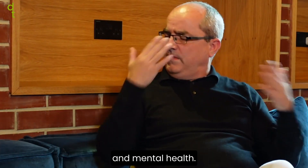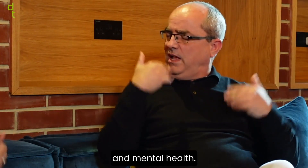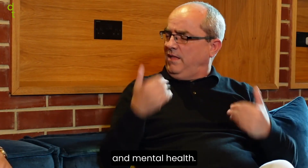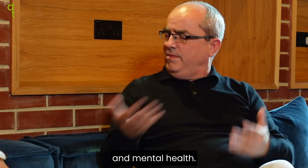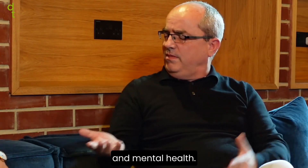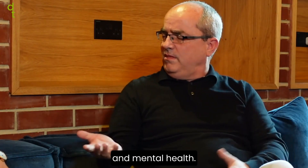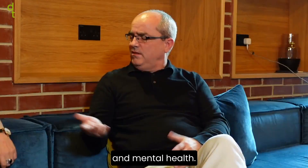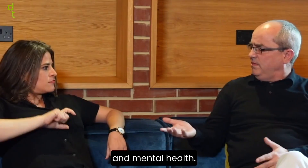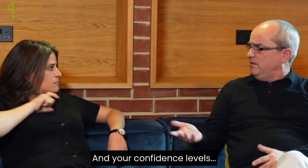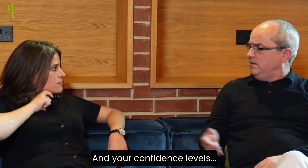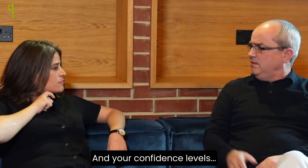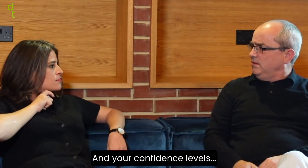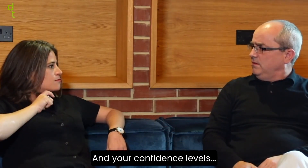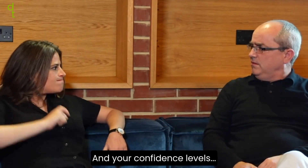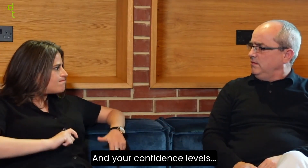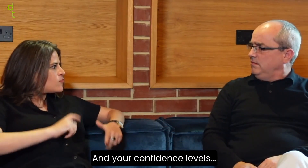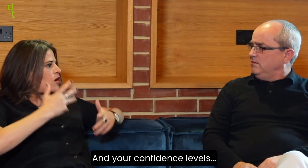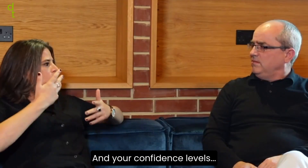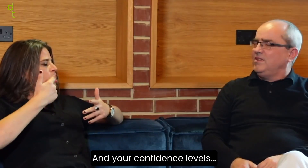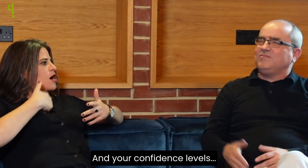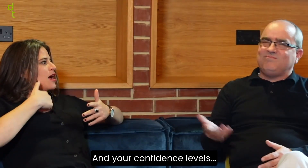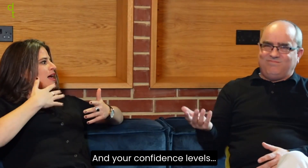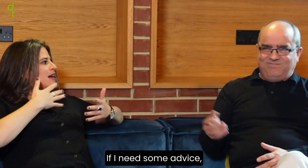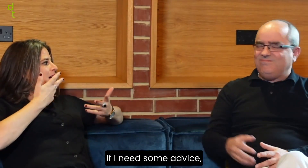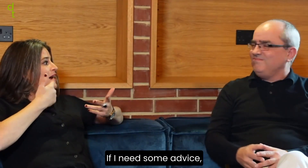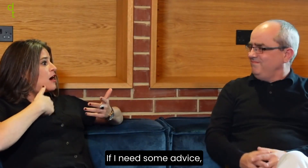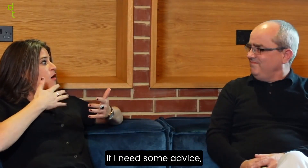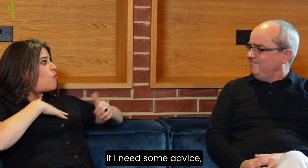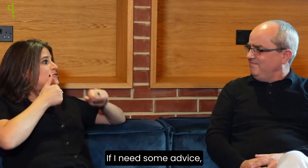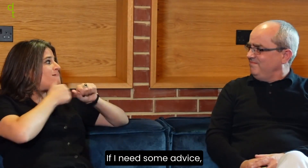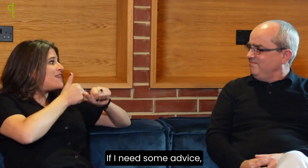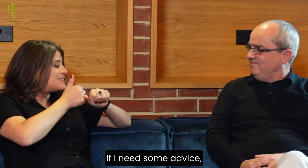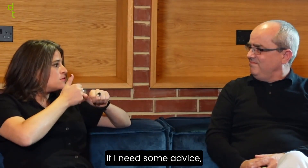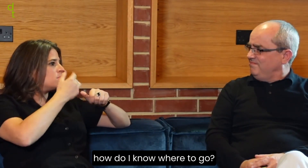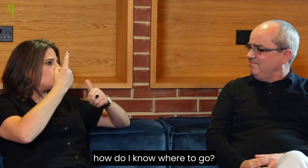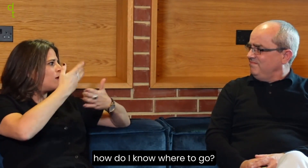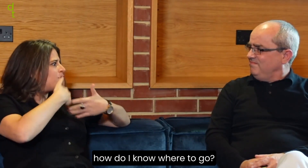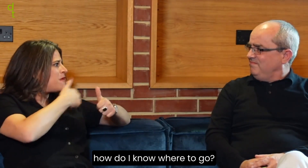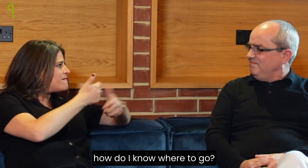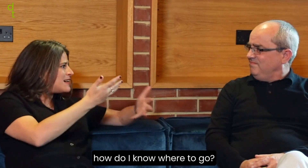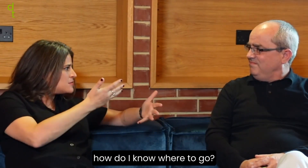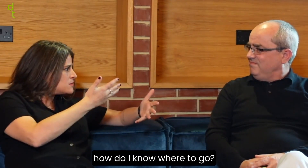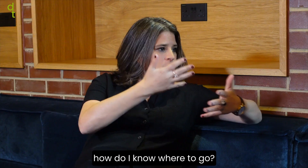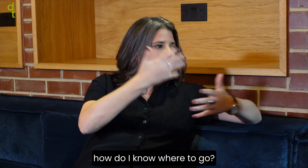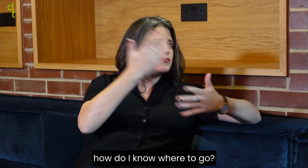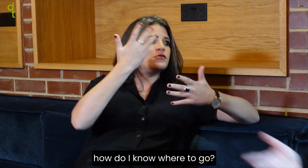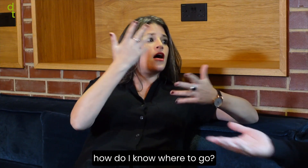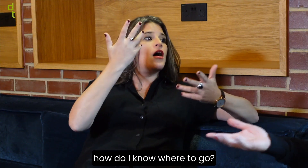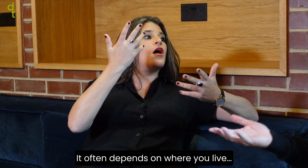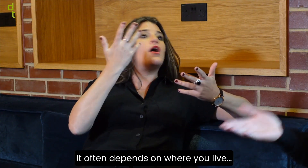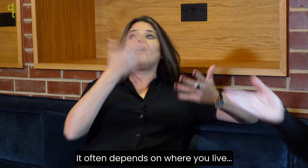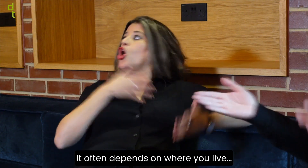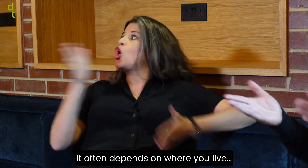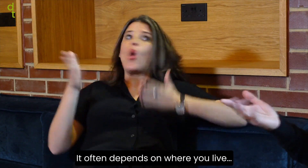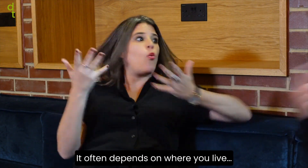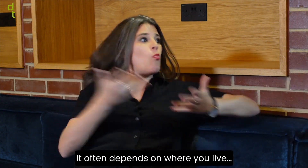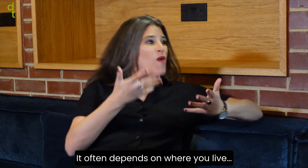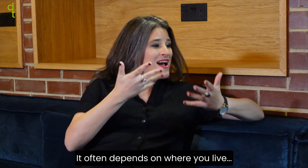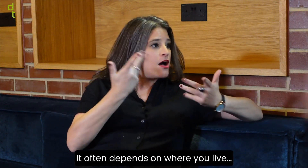well-being and mental health. And your confidence levels. If I need some advice, how do I know where to go? It often depends on where